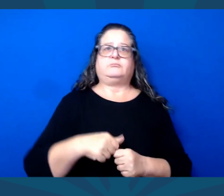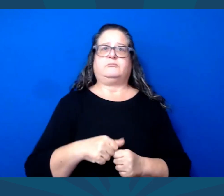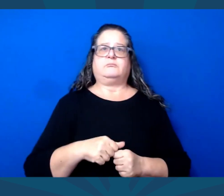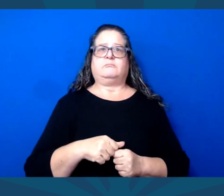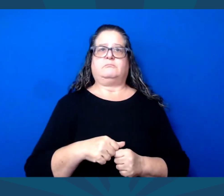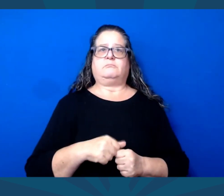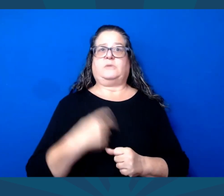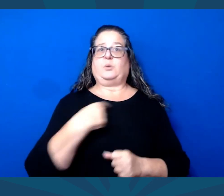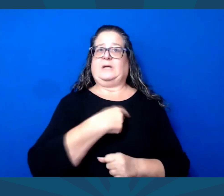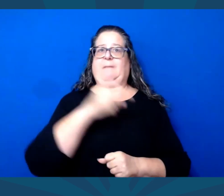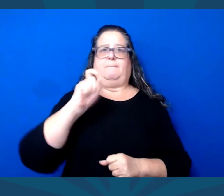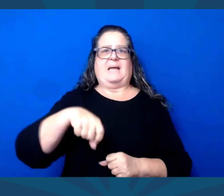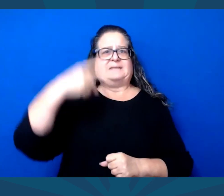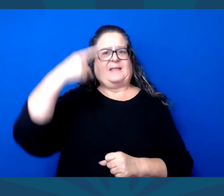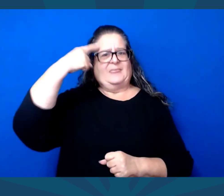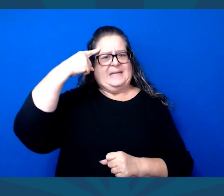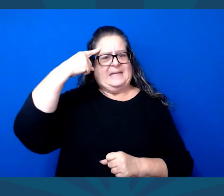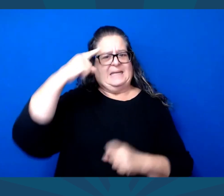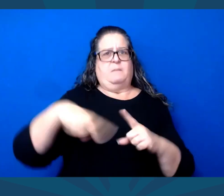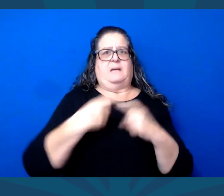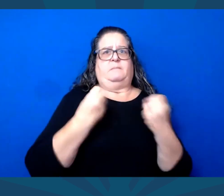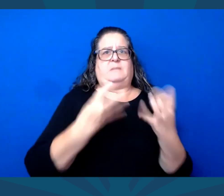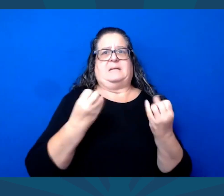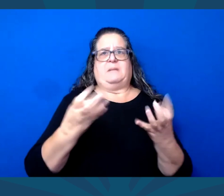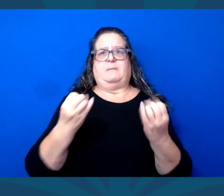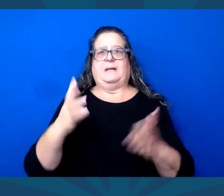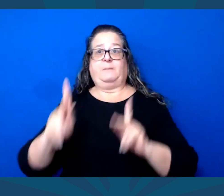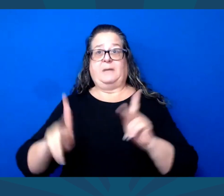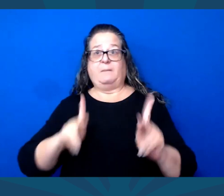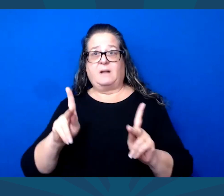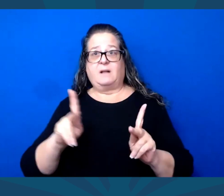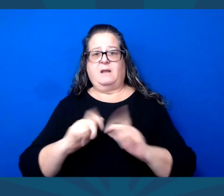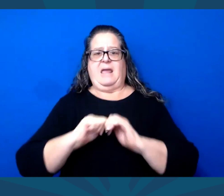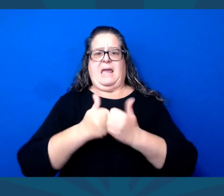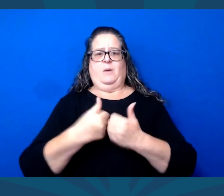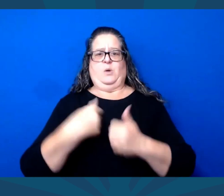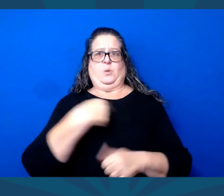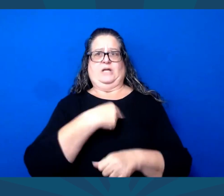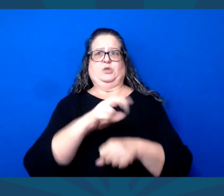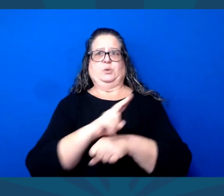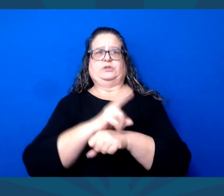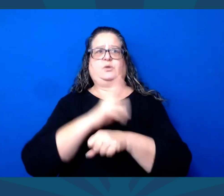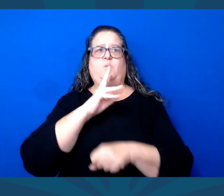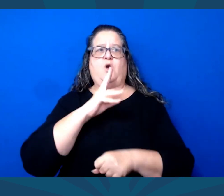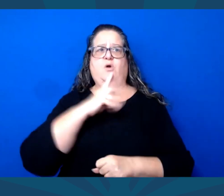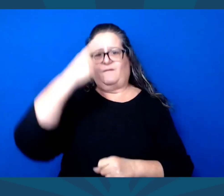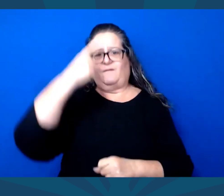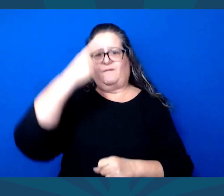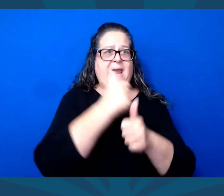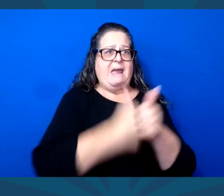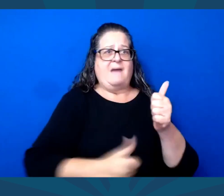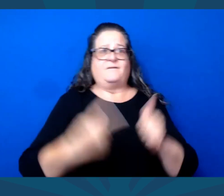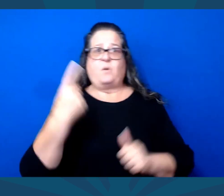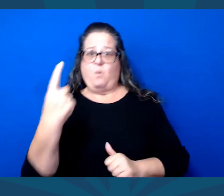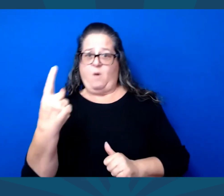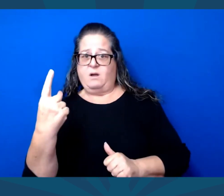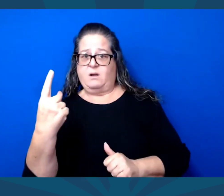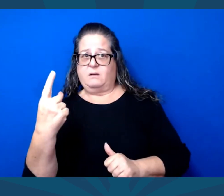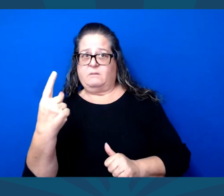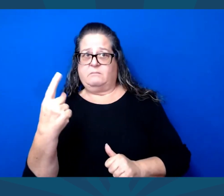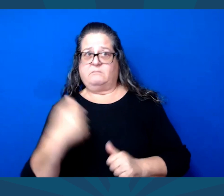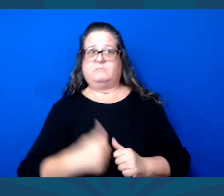must understand the importance of water. The decisions we make as